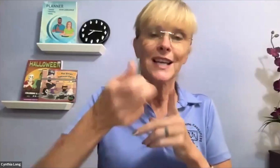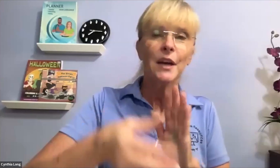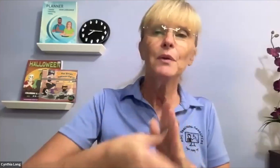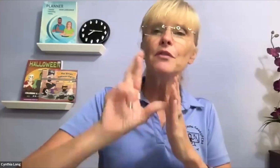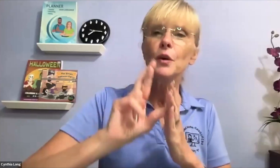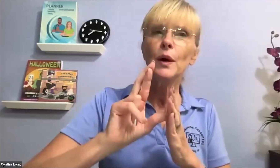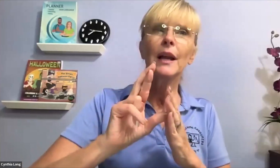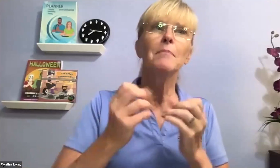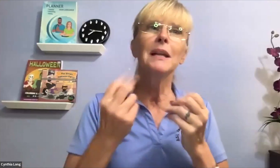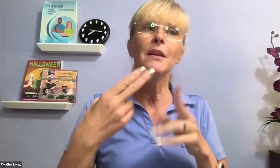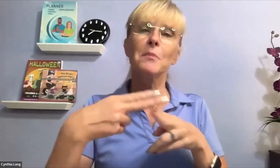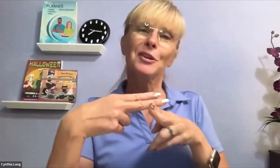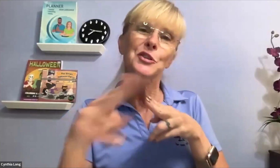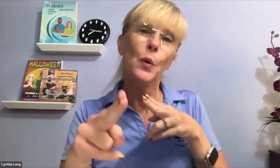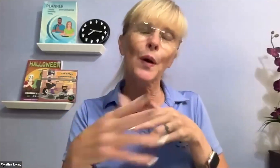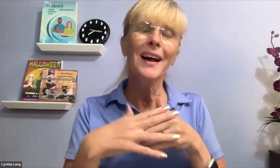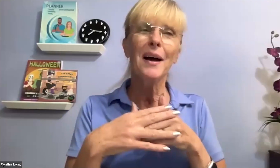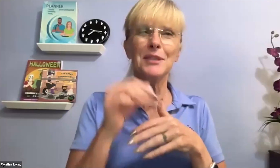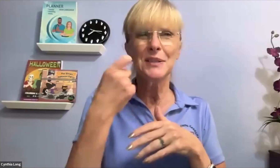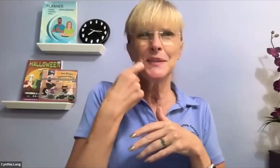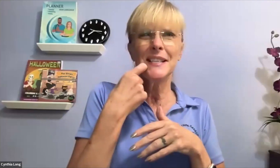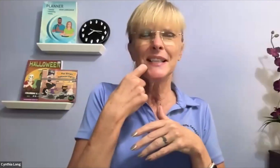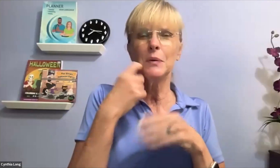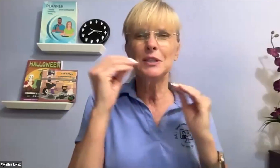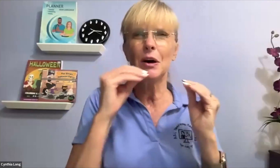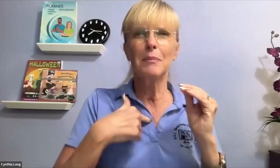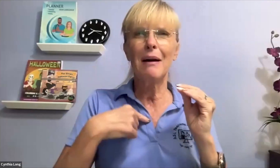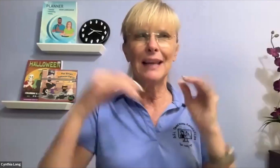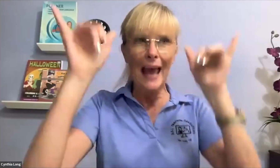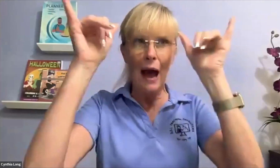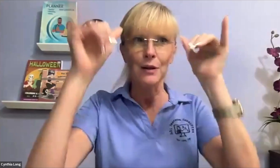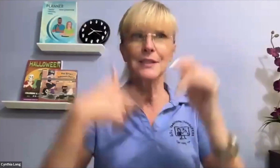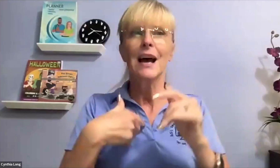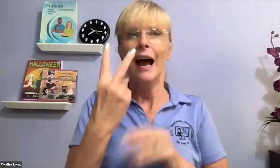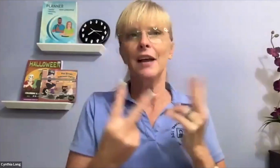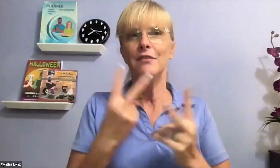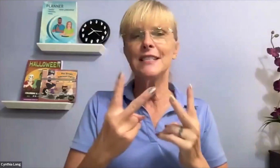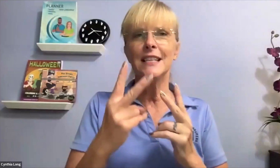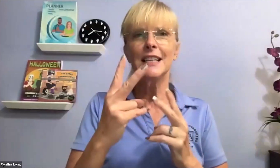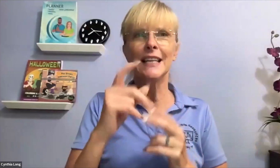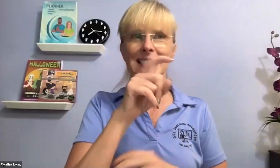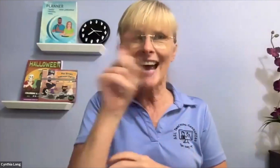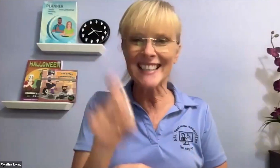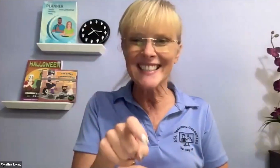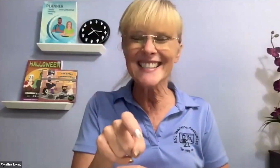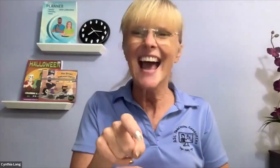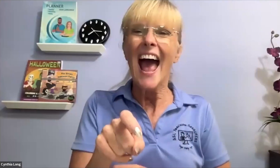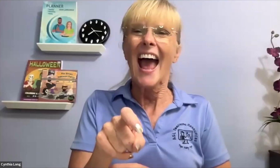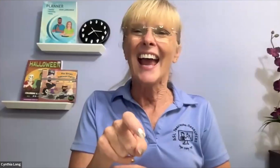kind of reviewing. And many of them are short. Just recently, we taught about cows. I had visited in Texas, and